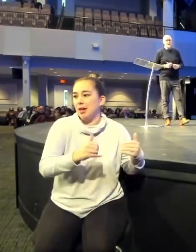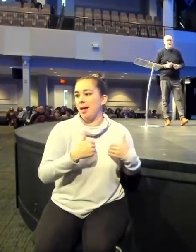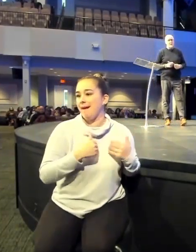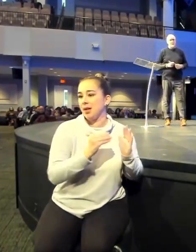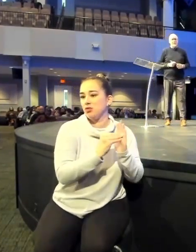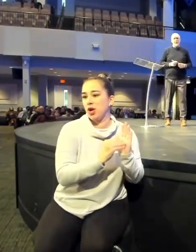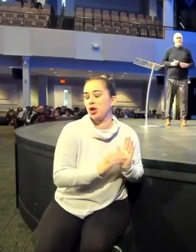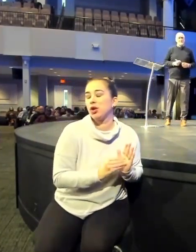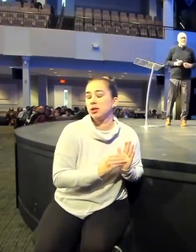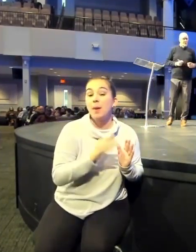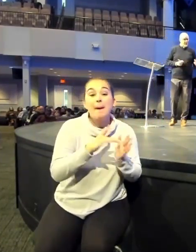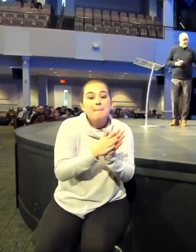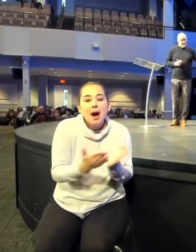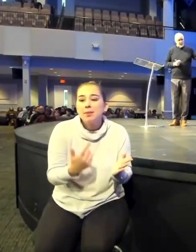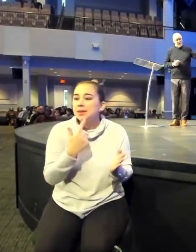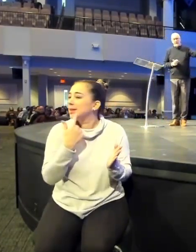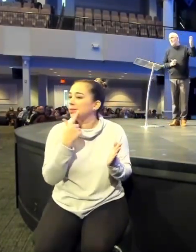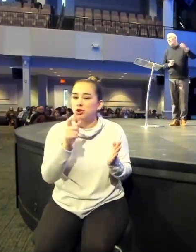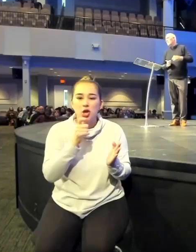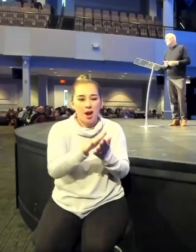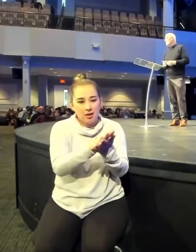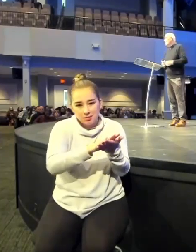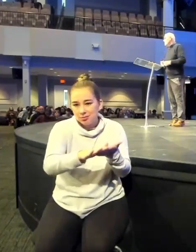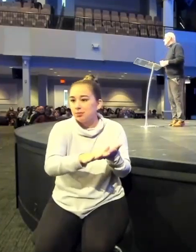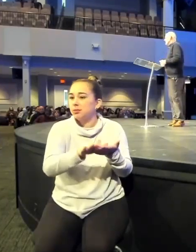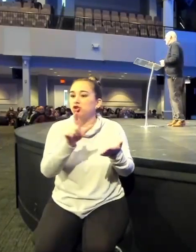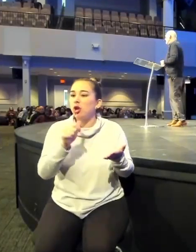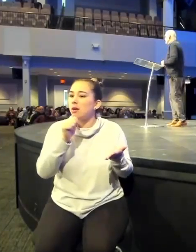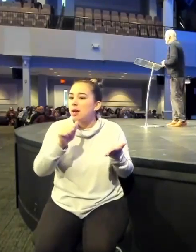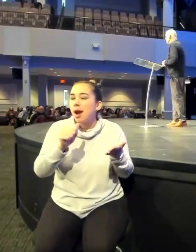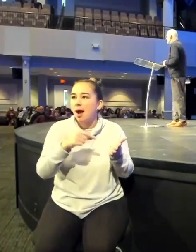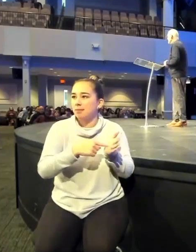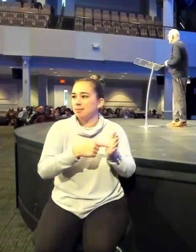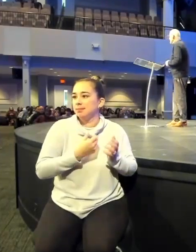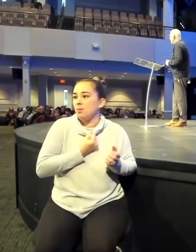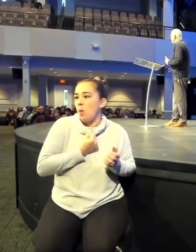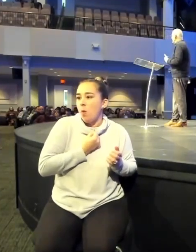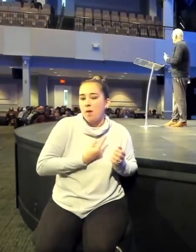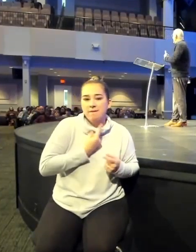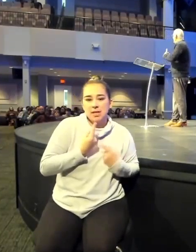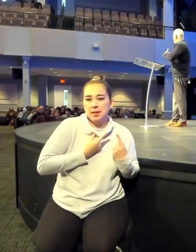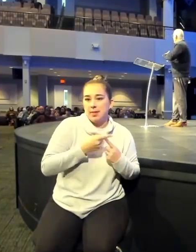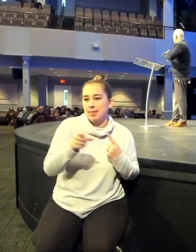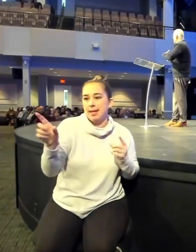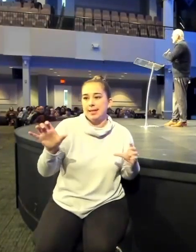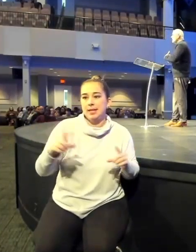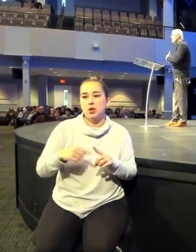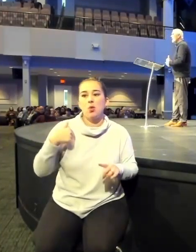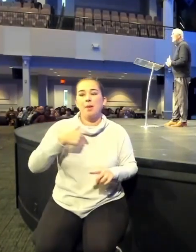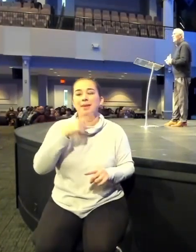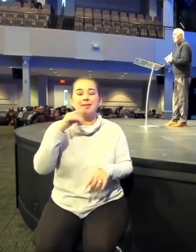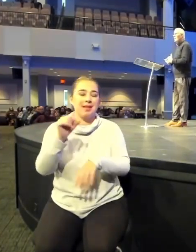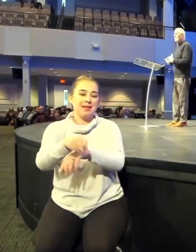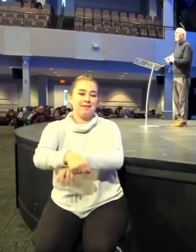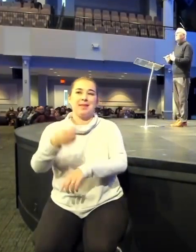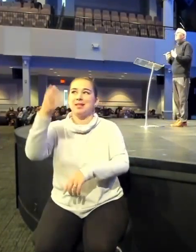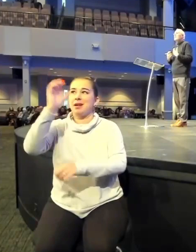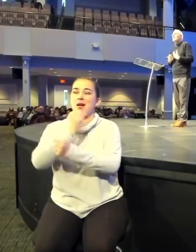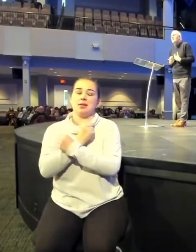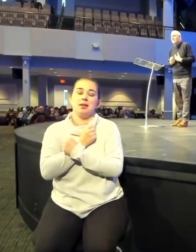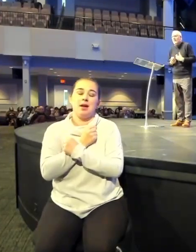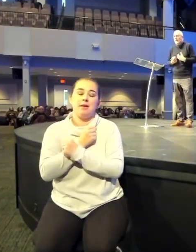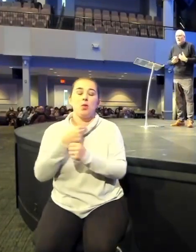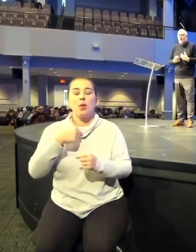wrongs. And the Bible says that we're not to carry that record of wrongs inside of us because it defeats the love of God in our heart, that we're